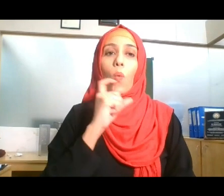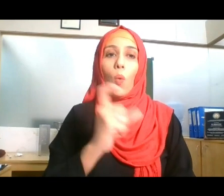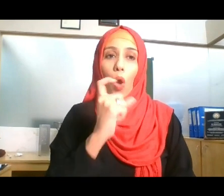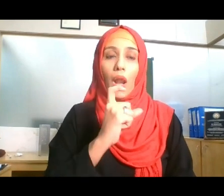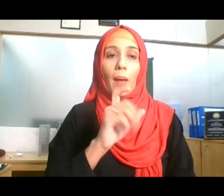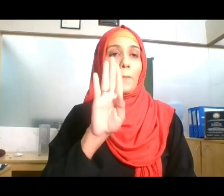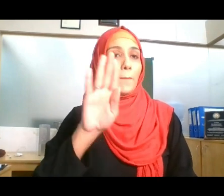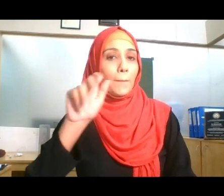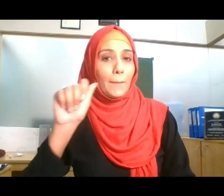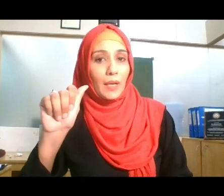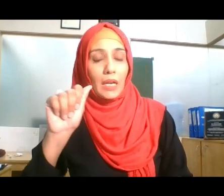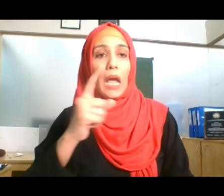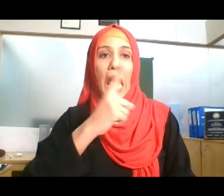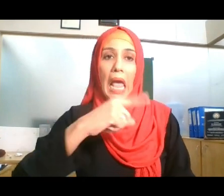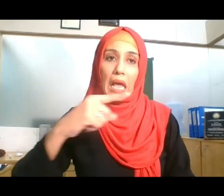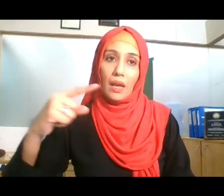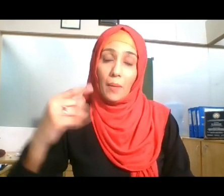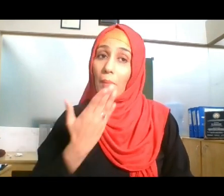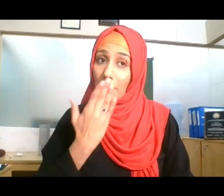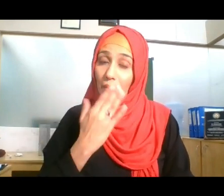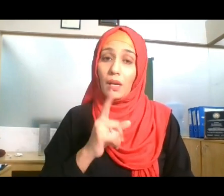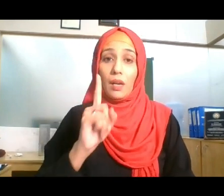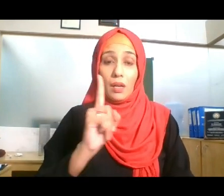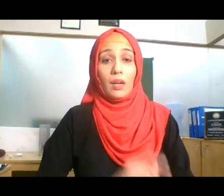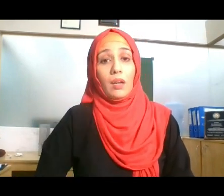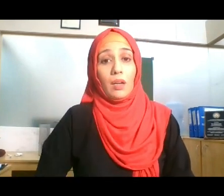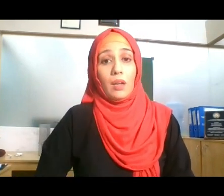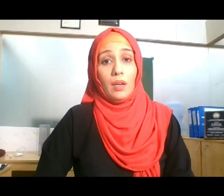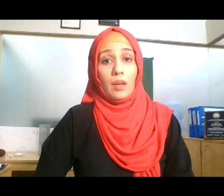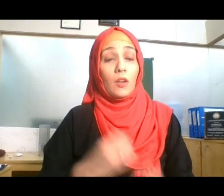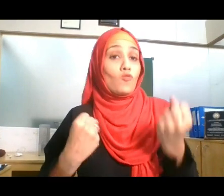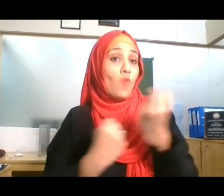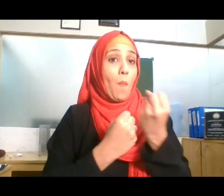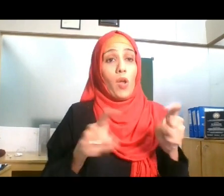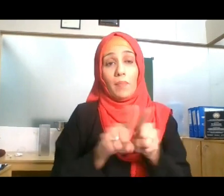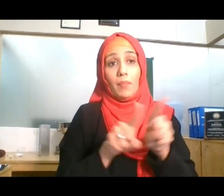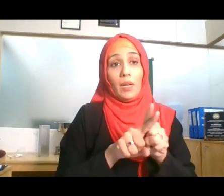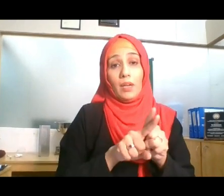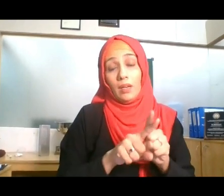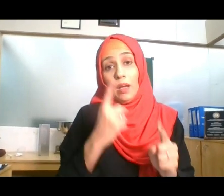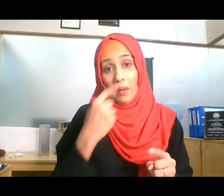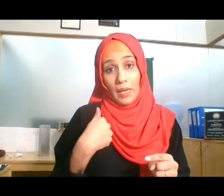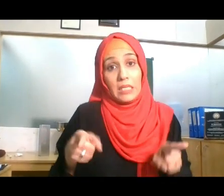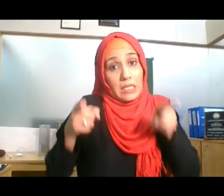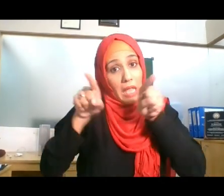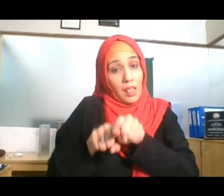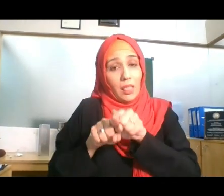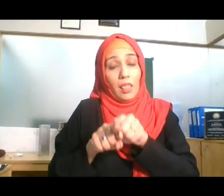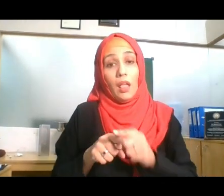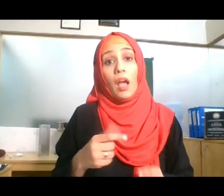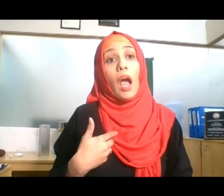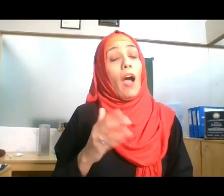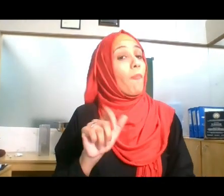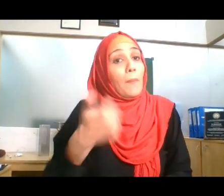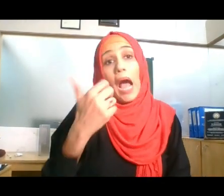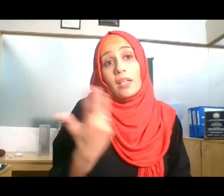BA honors in English, and is one of our great supporters and heroes of what can be possible and what